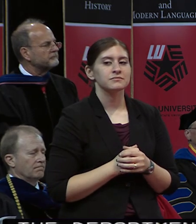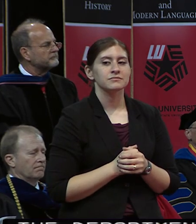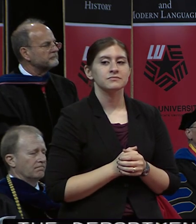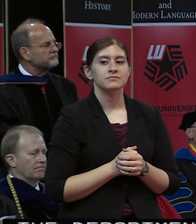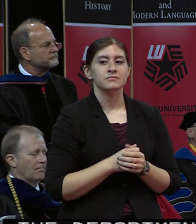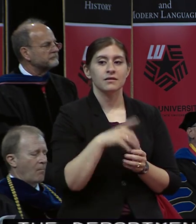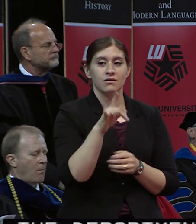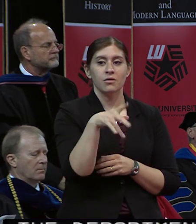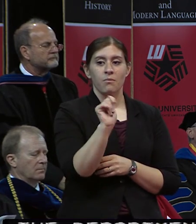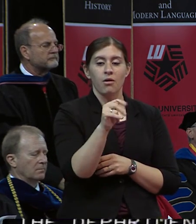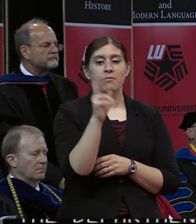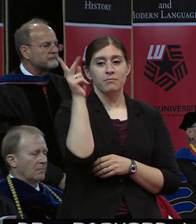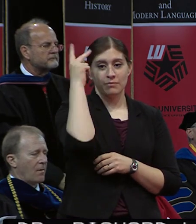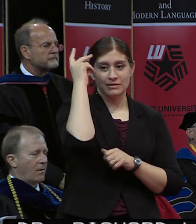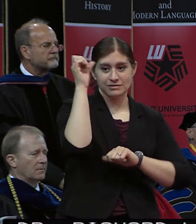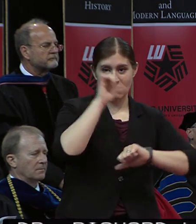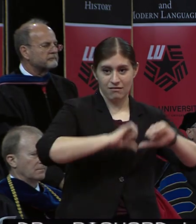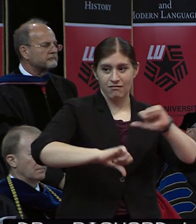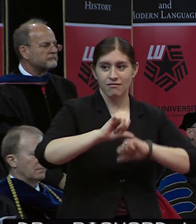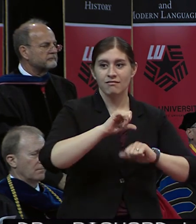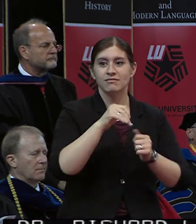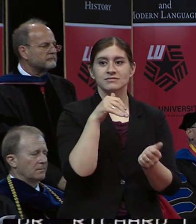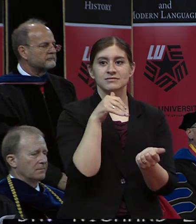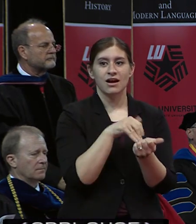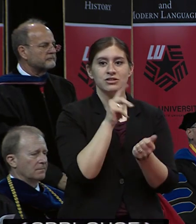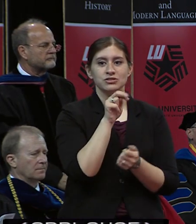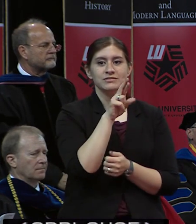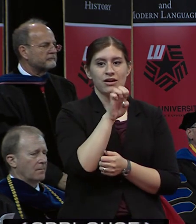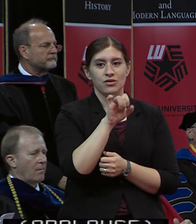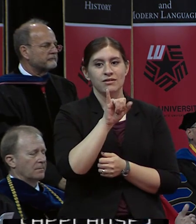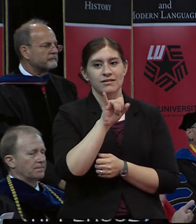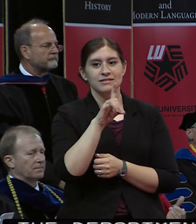The Department of Political Science and Dr. Terry Davis.